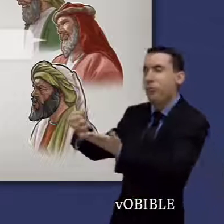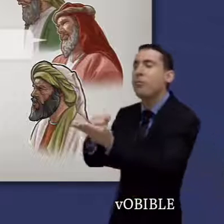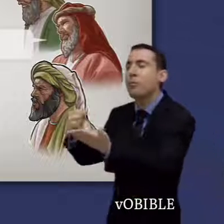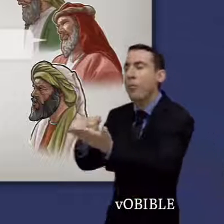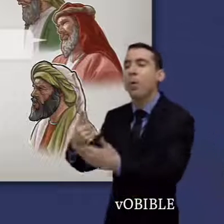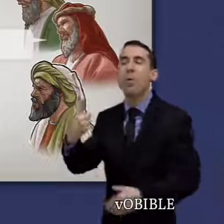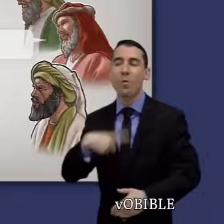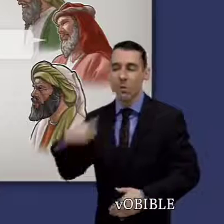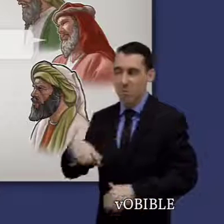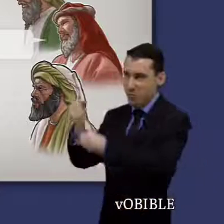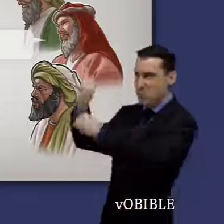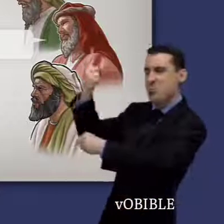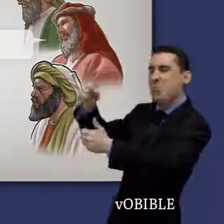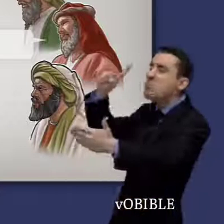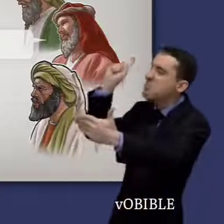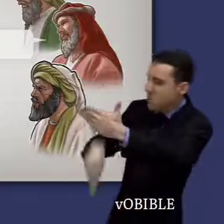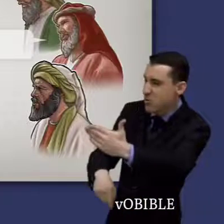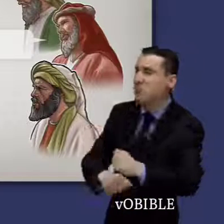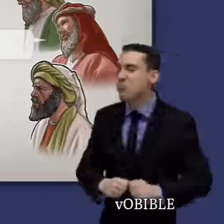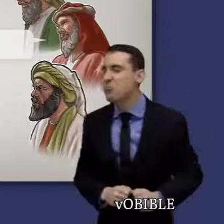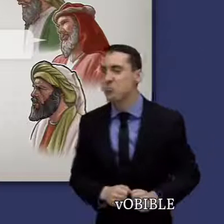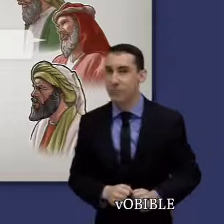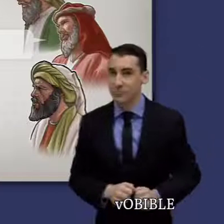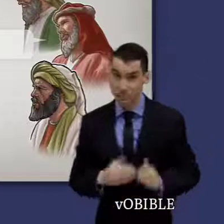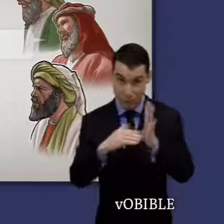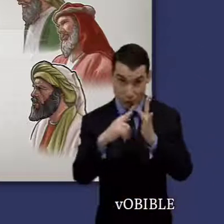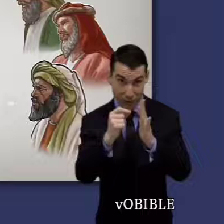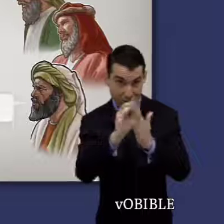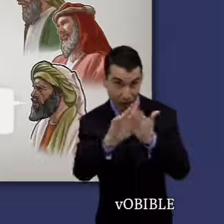Bildad suggested that Job was suffering as punishment for his sins.